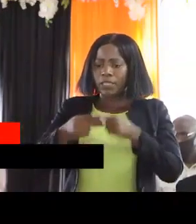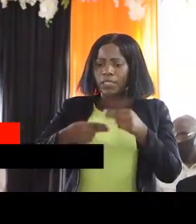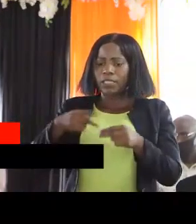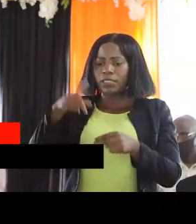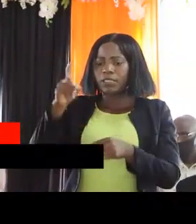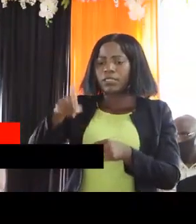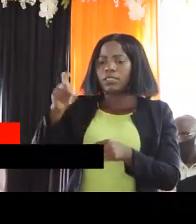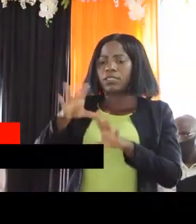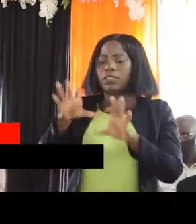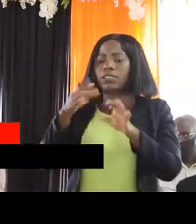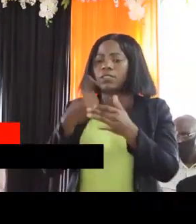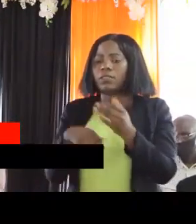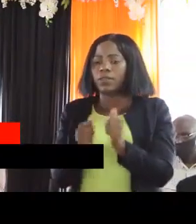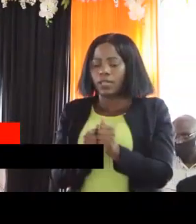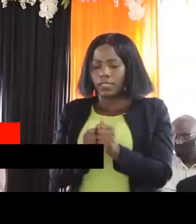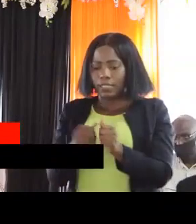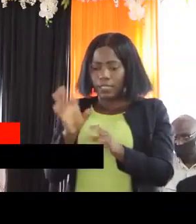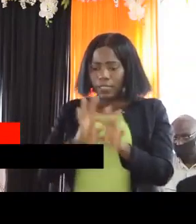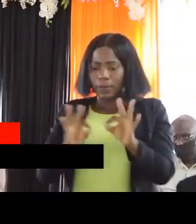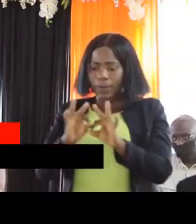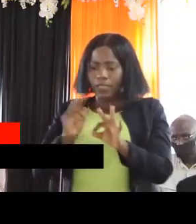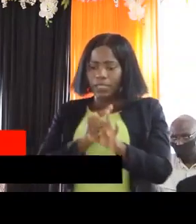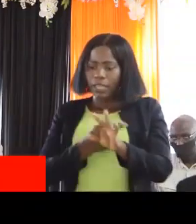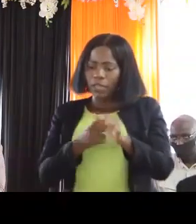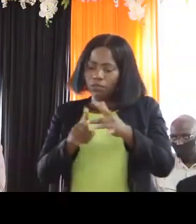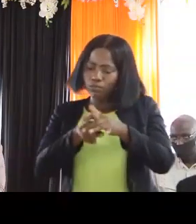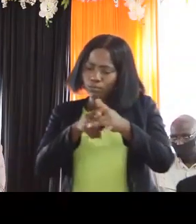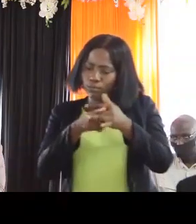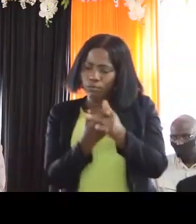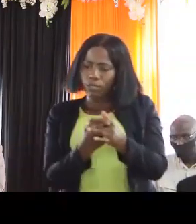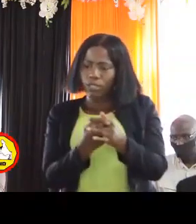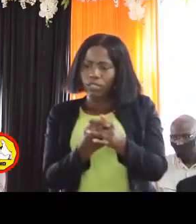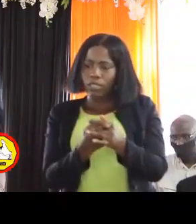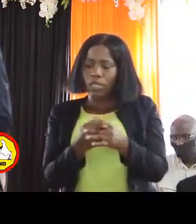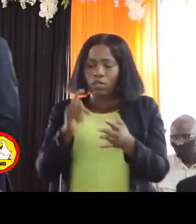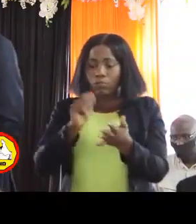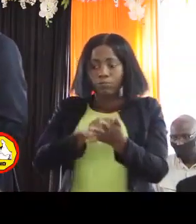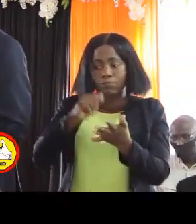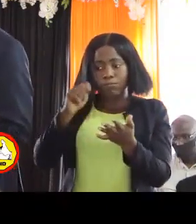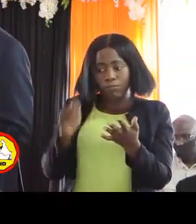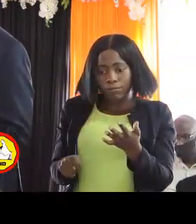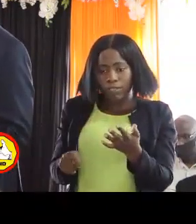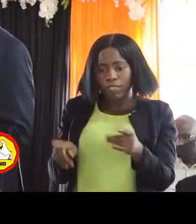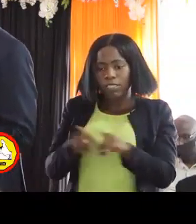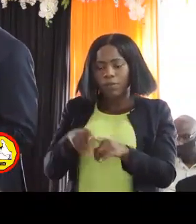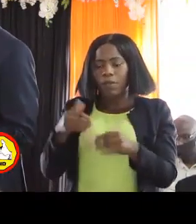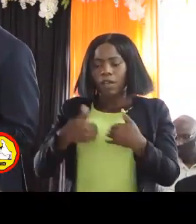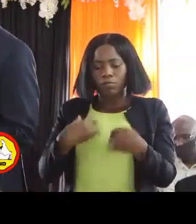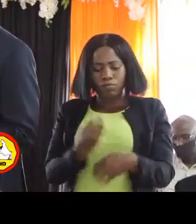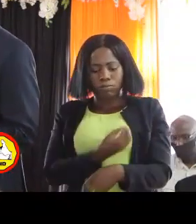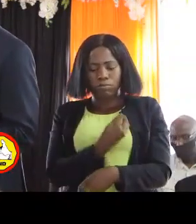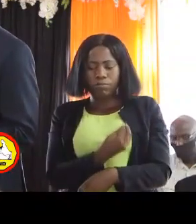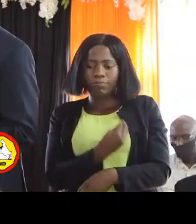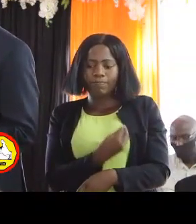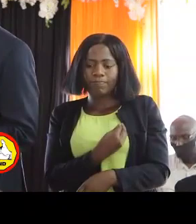sector is begin to boost trust and confidence